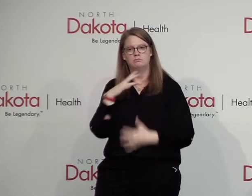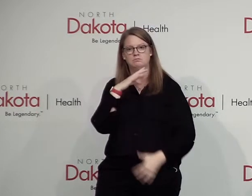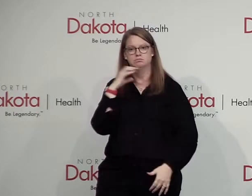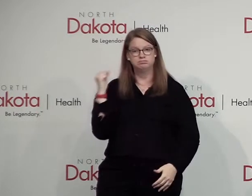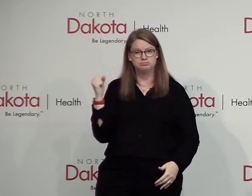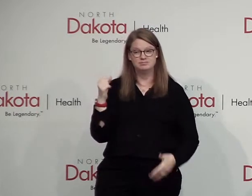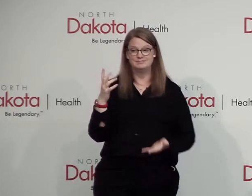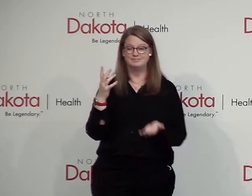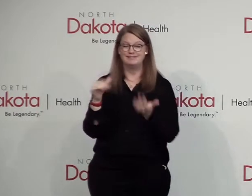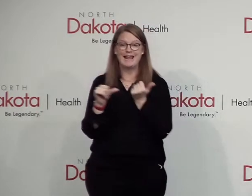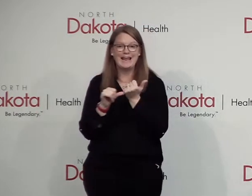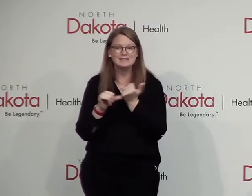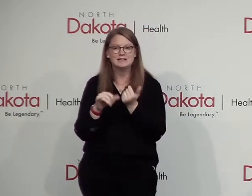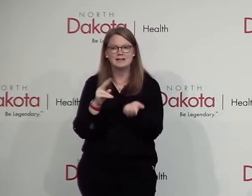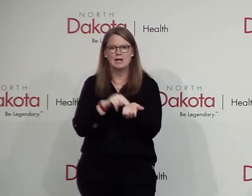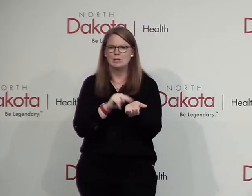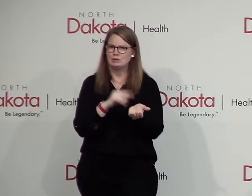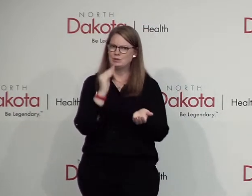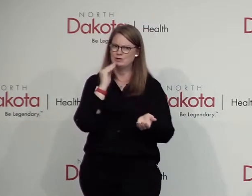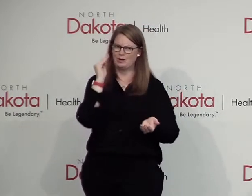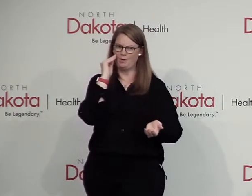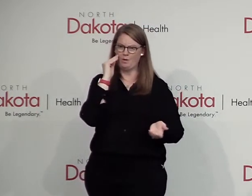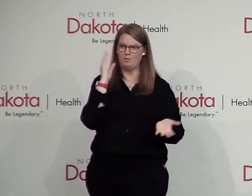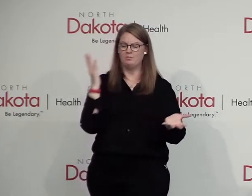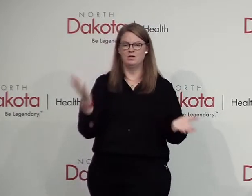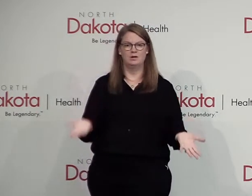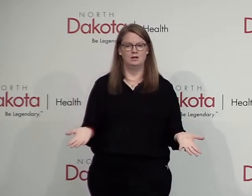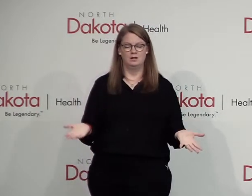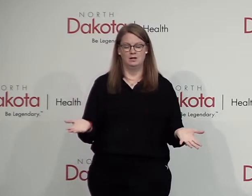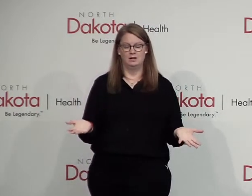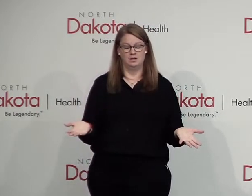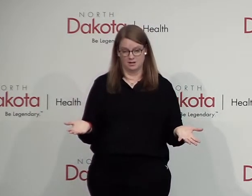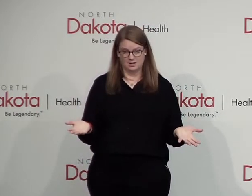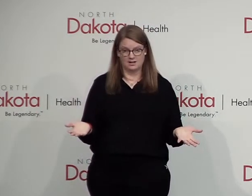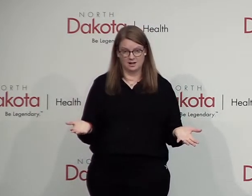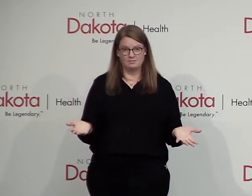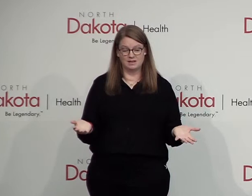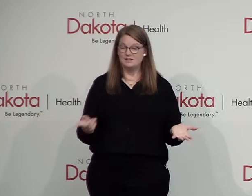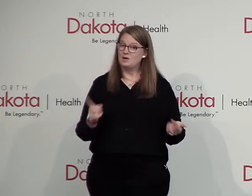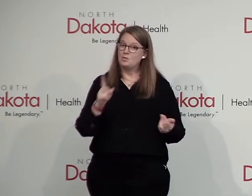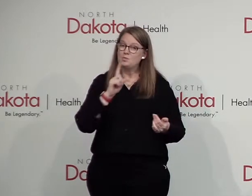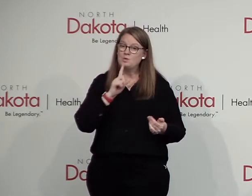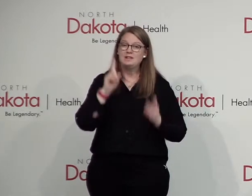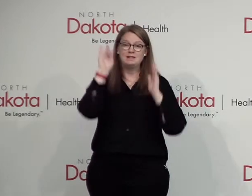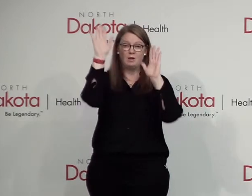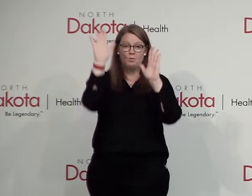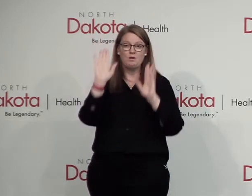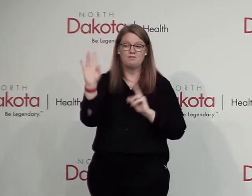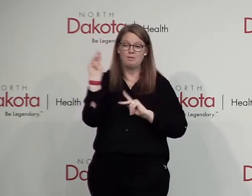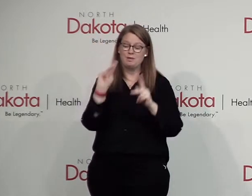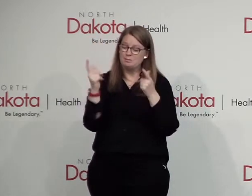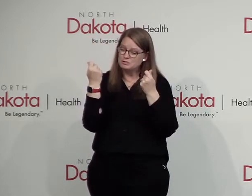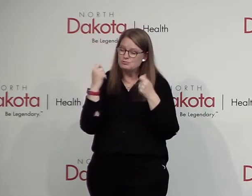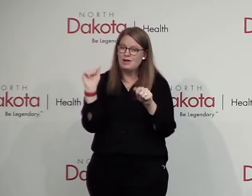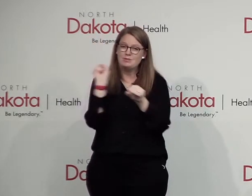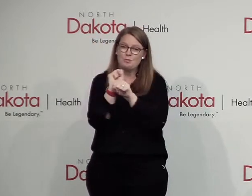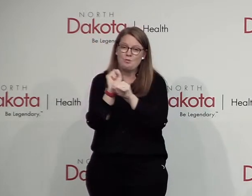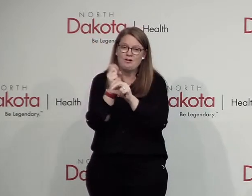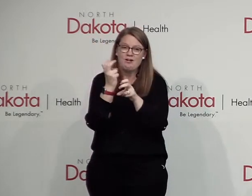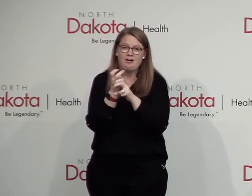homes, there's been a lot of truly wonderful people that are giving their all to try to keep us healthy here in the